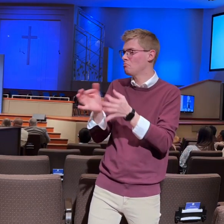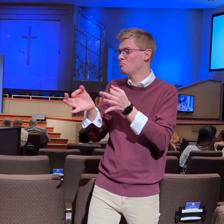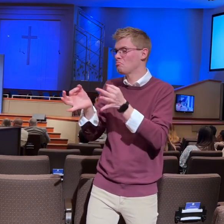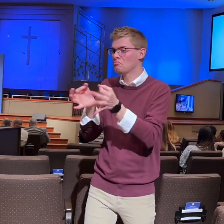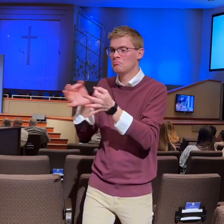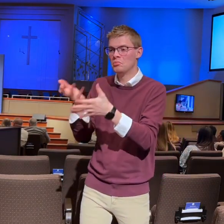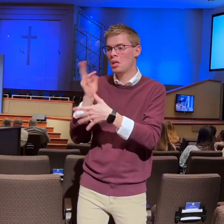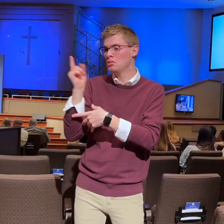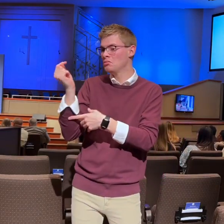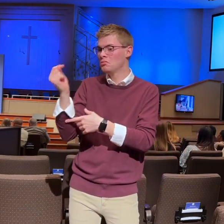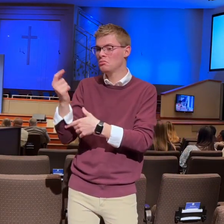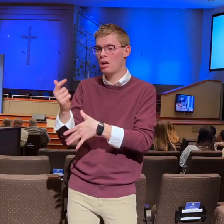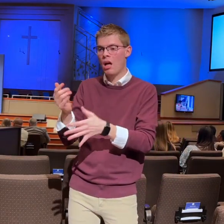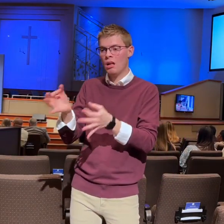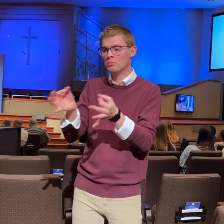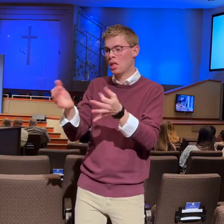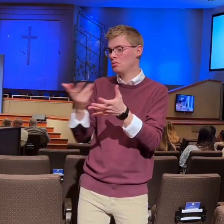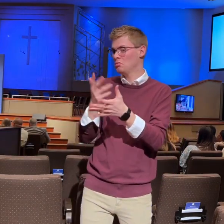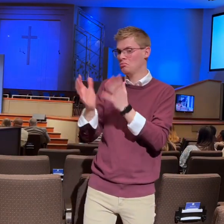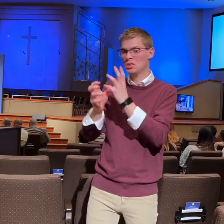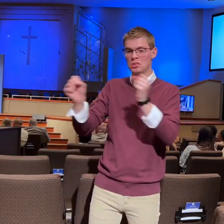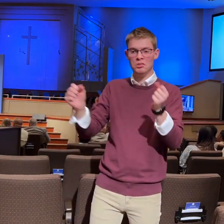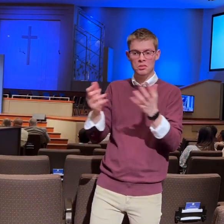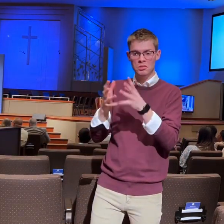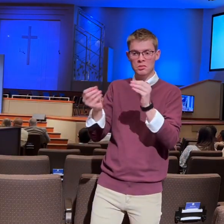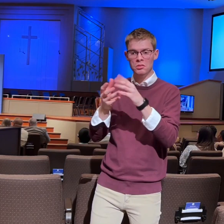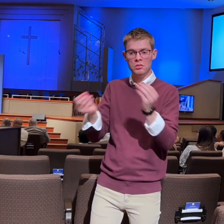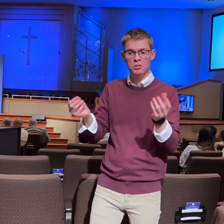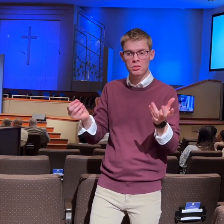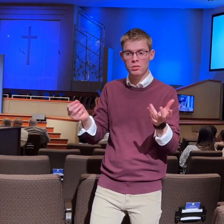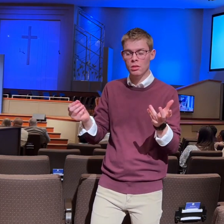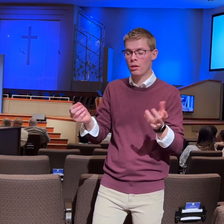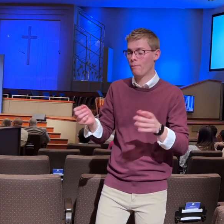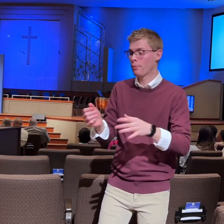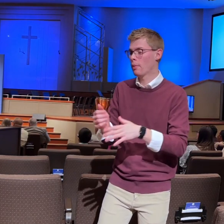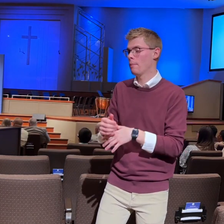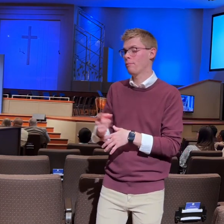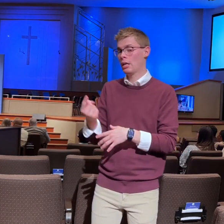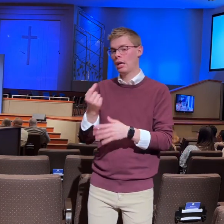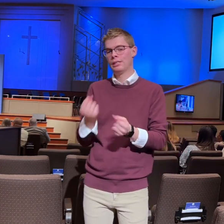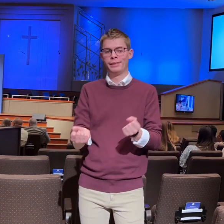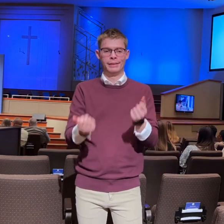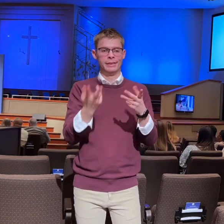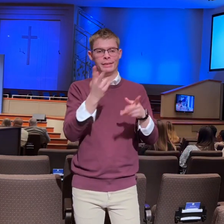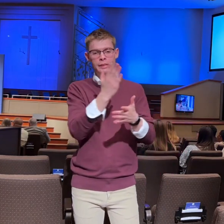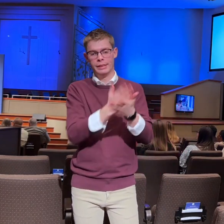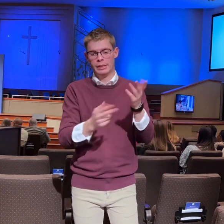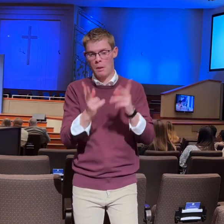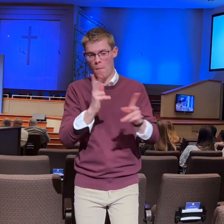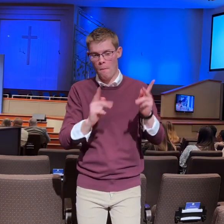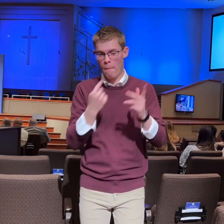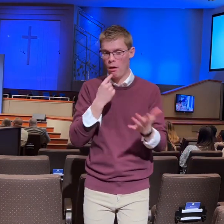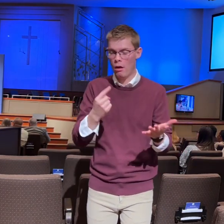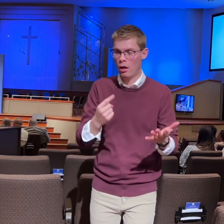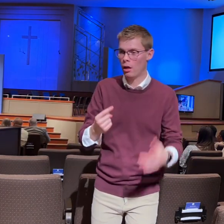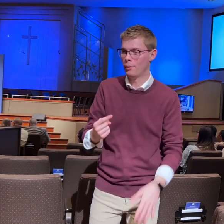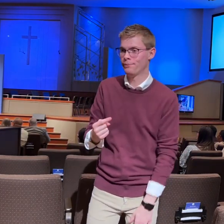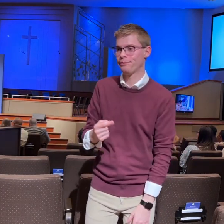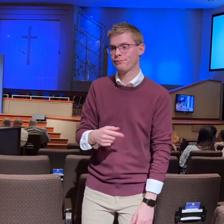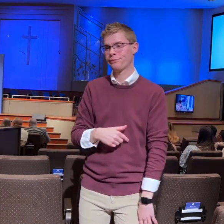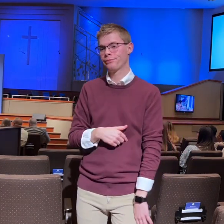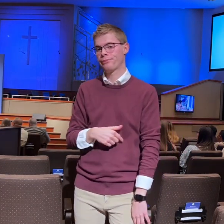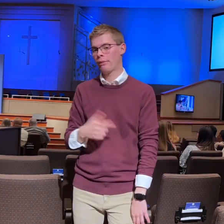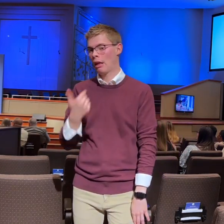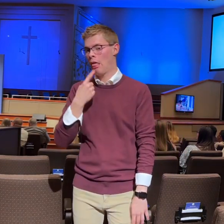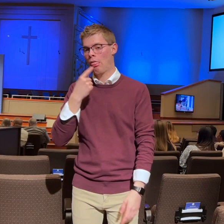say, how did you get saved? They say, well, I'll tell you, last year I was in a hospital and I'll tell you what, it got so cold in that